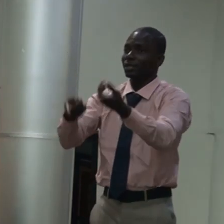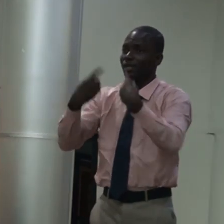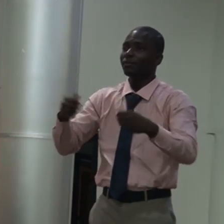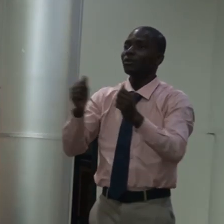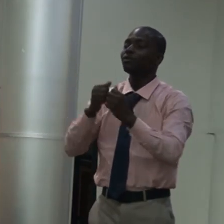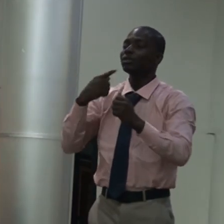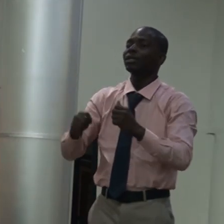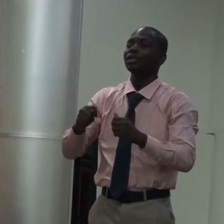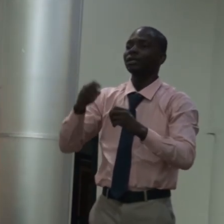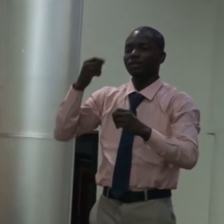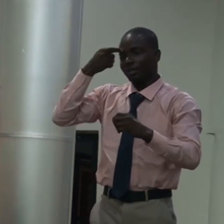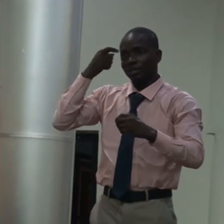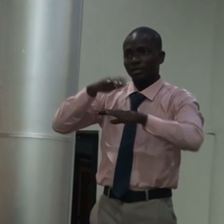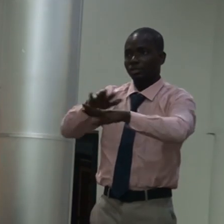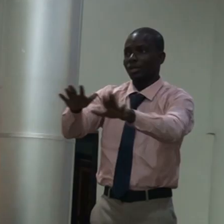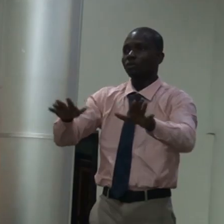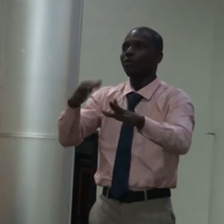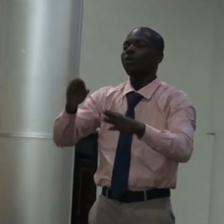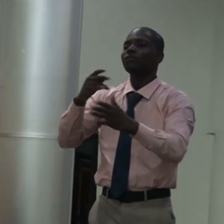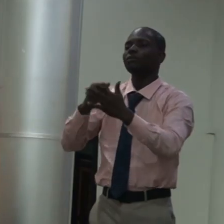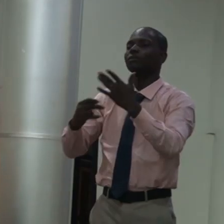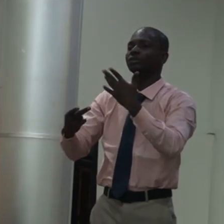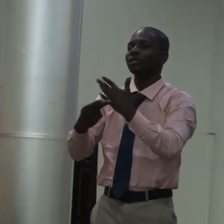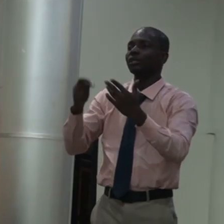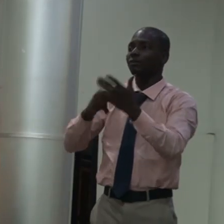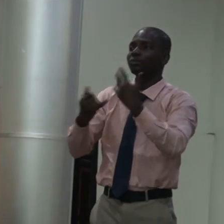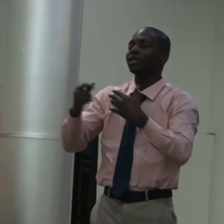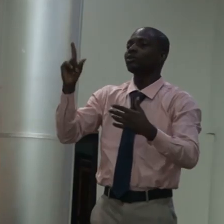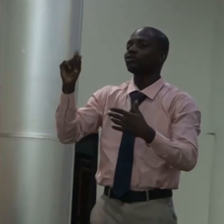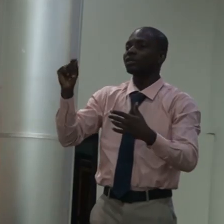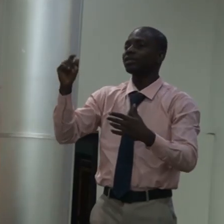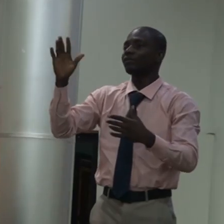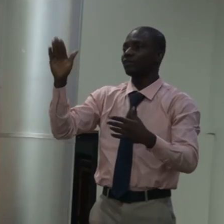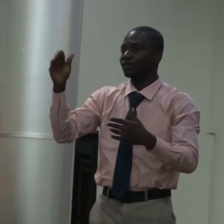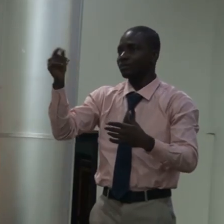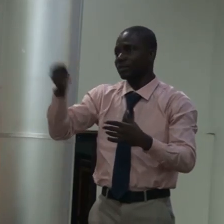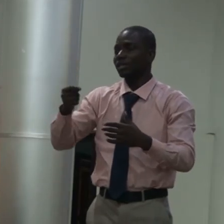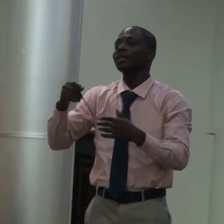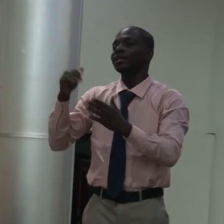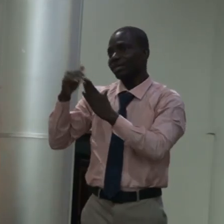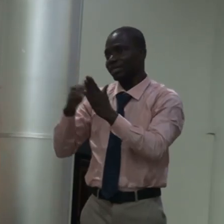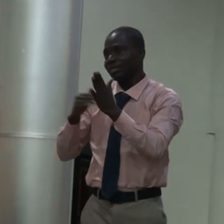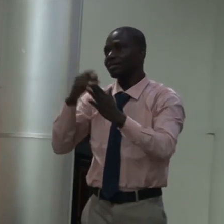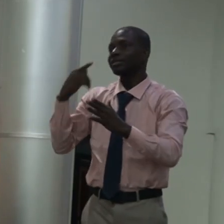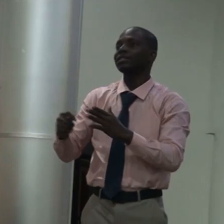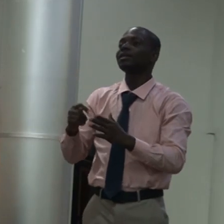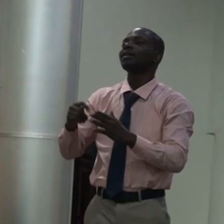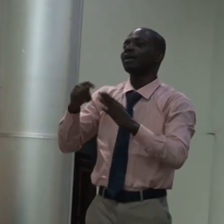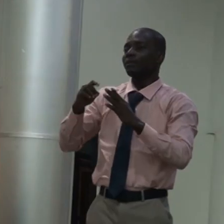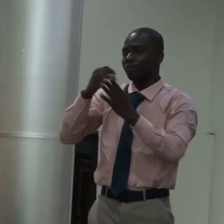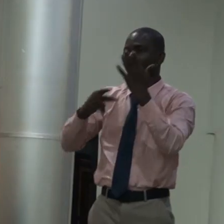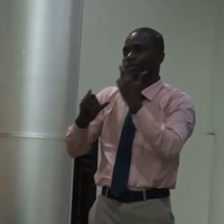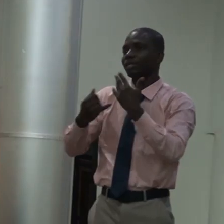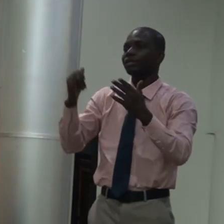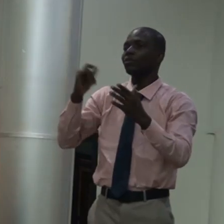with a schedule of projects, over 15-20 pages of a schedule listing the exact projects, where